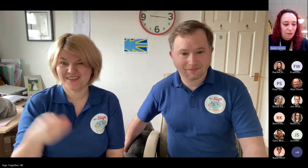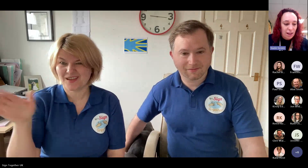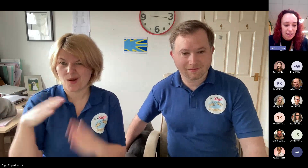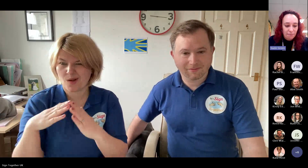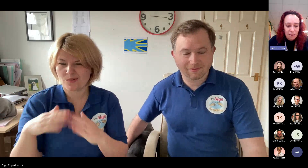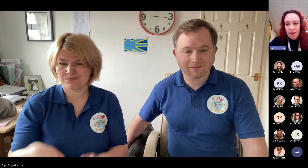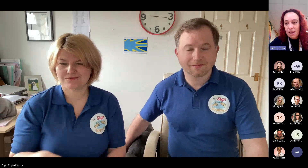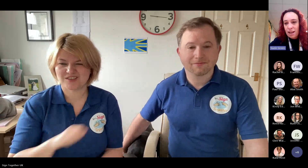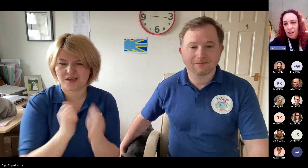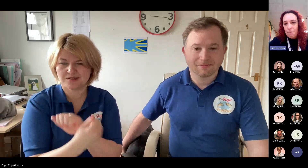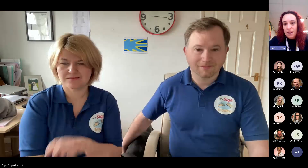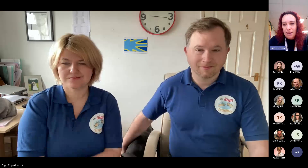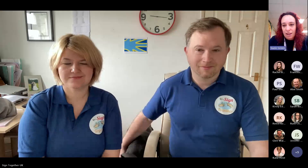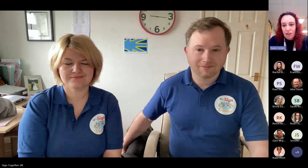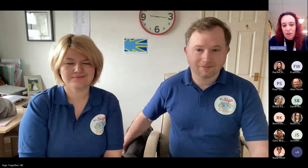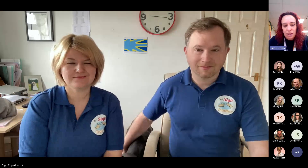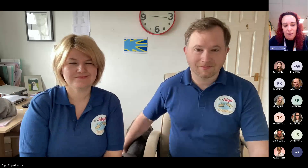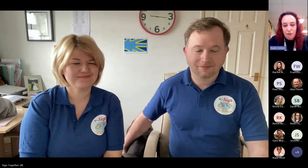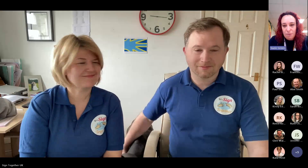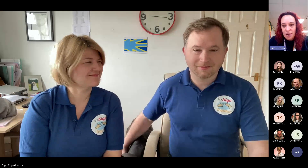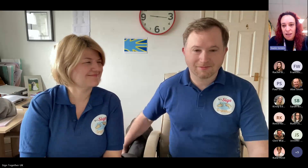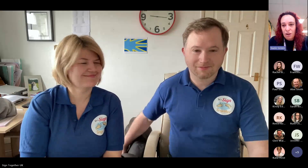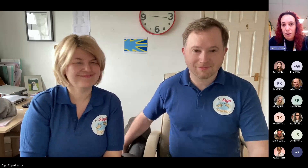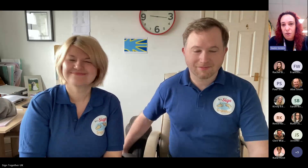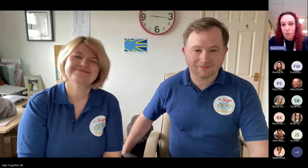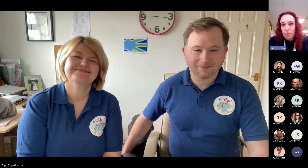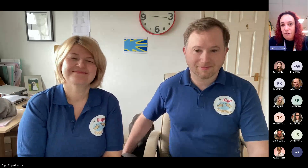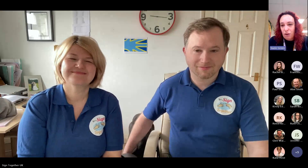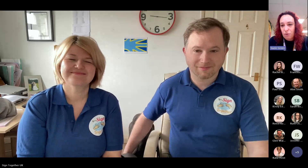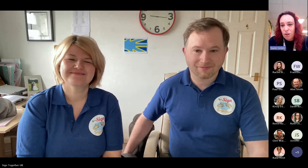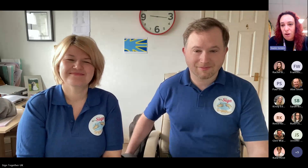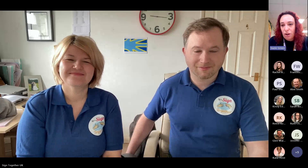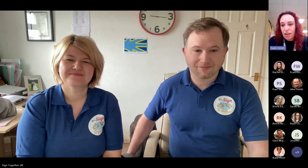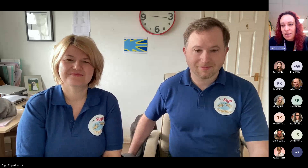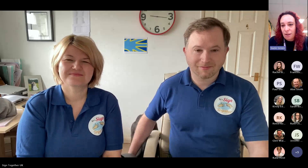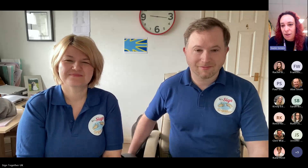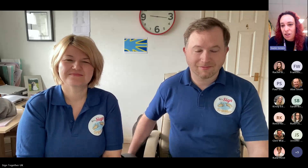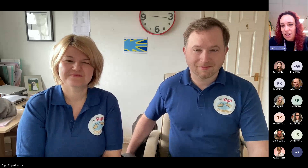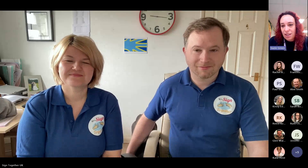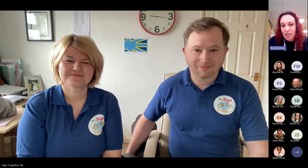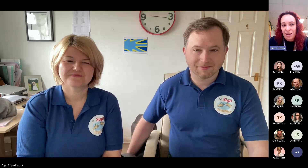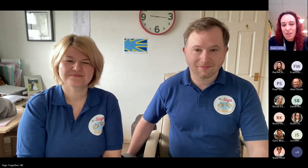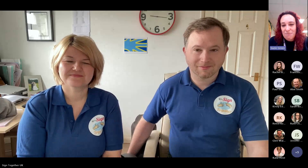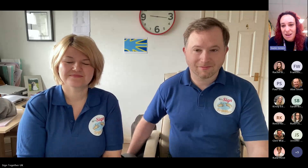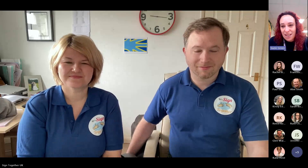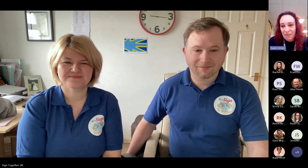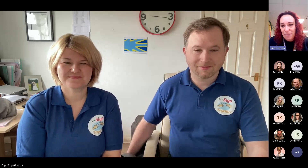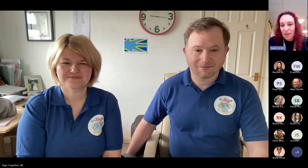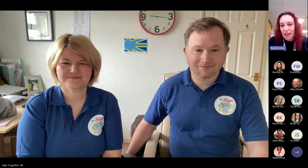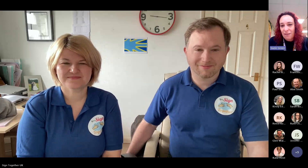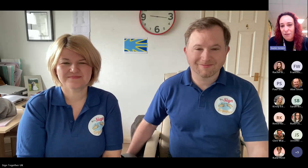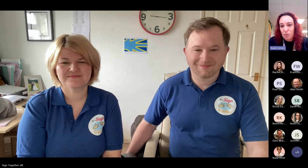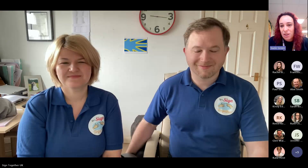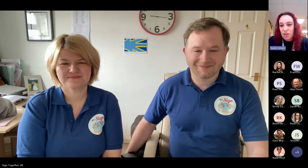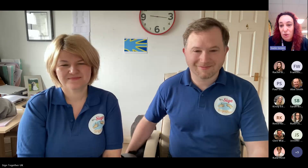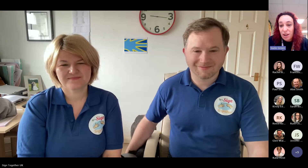of that. A big thank you to everybody who was involved with the holiday celebration yesterday. That was amazing. The canvas, once it's dry,